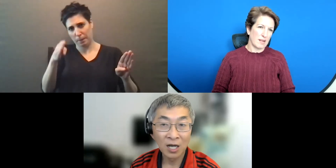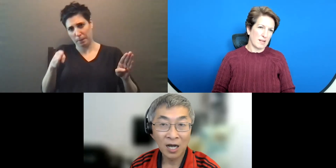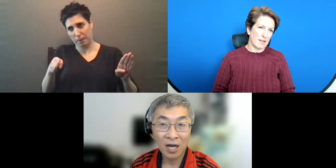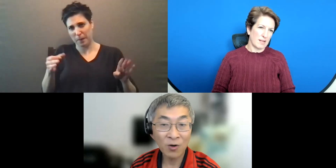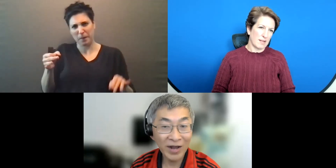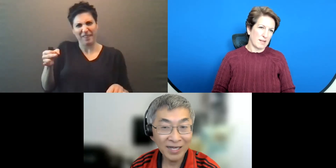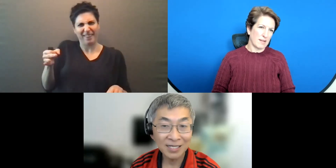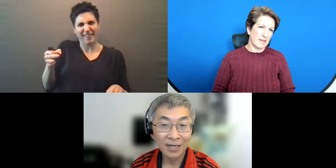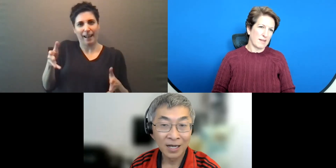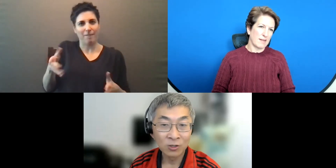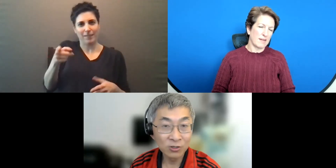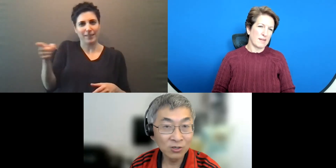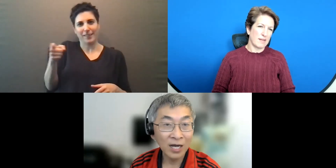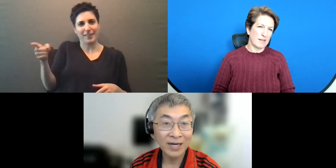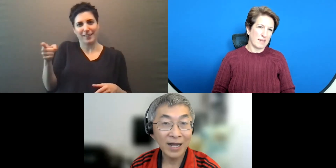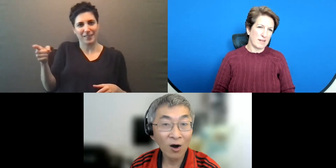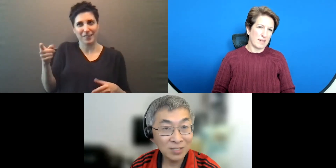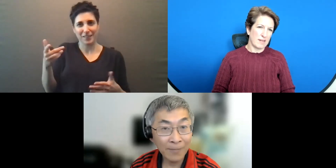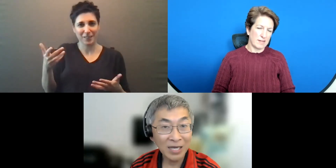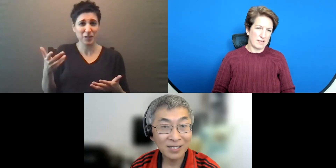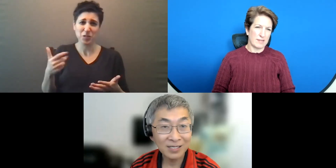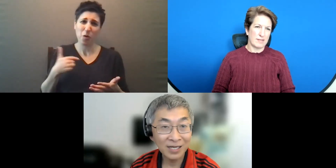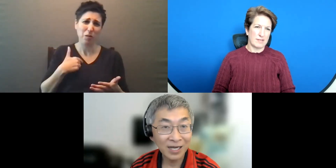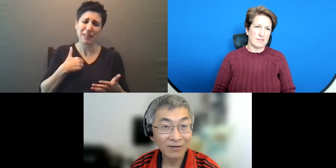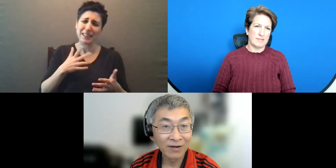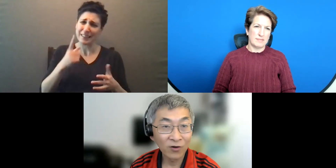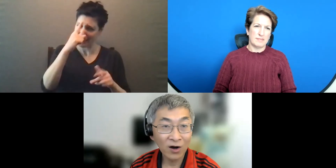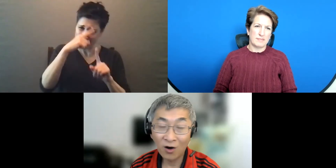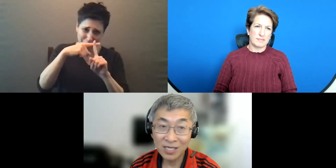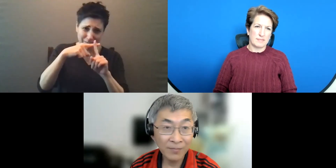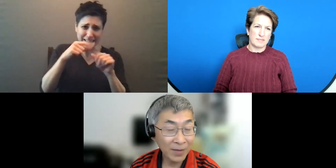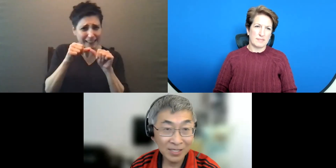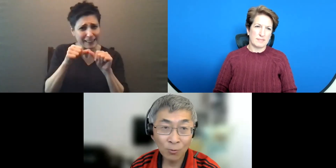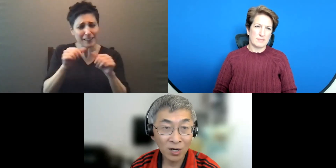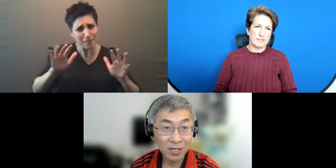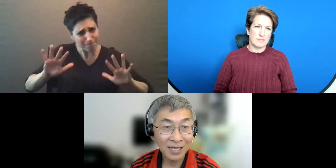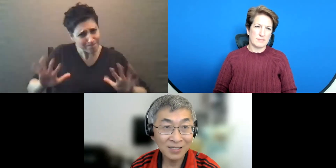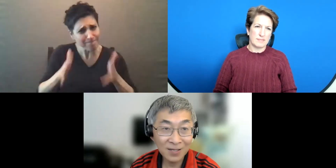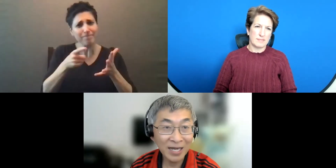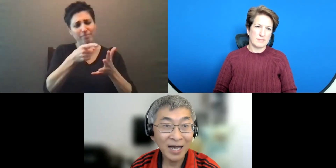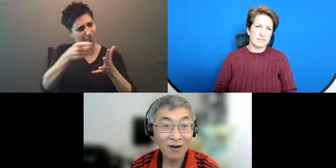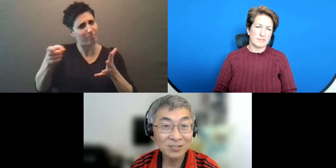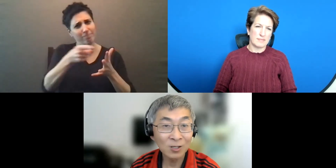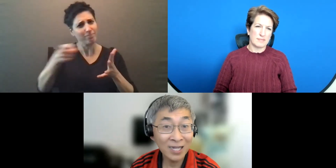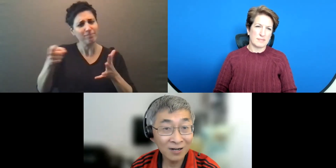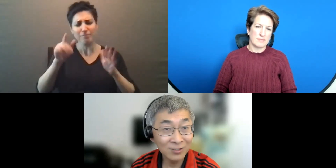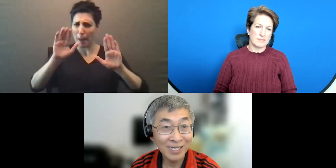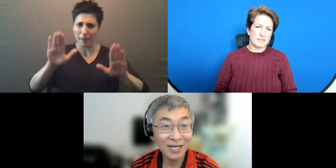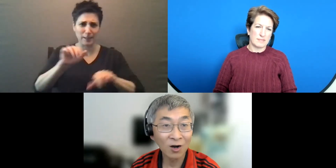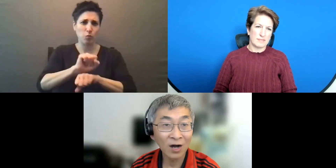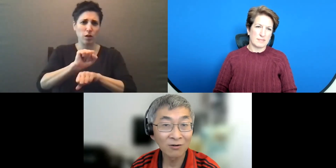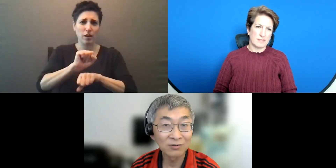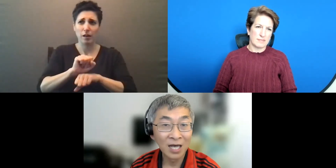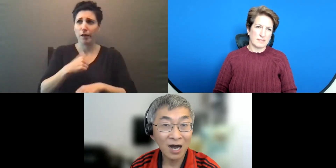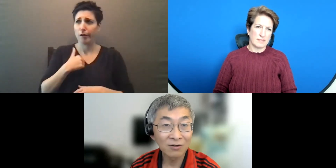to praise you and all the ambassadors here for all the amazing work. It doesn't matter how little you think